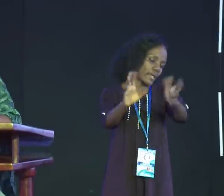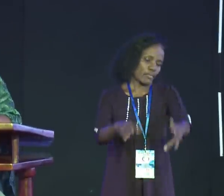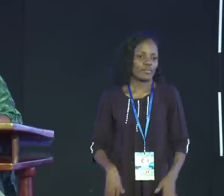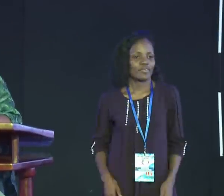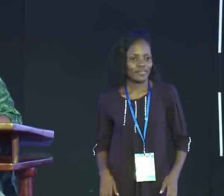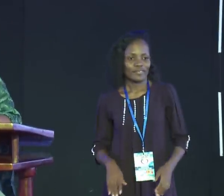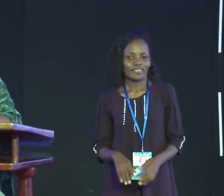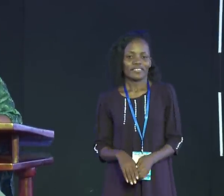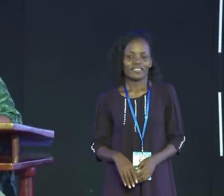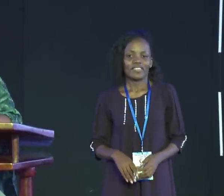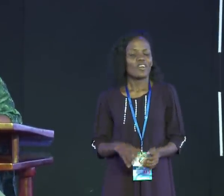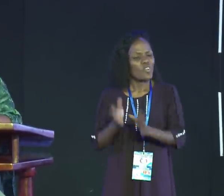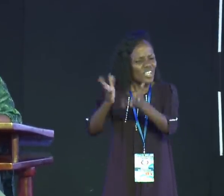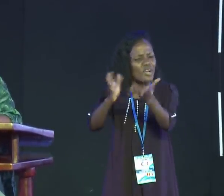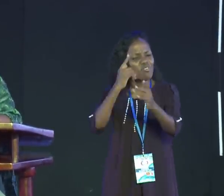Even